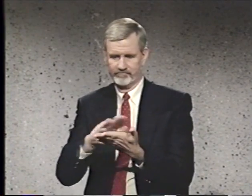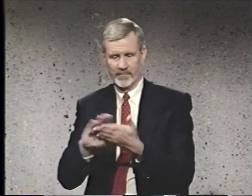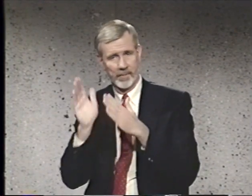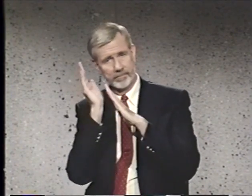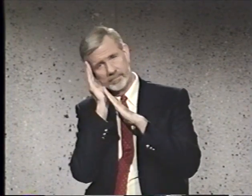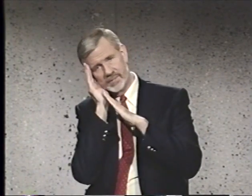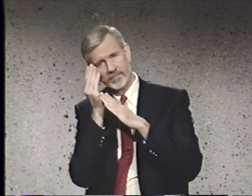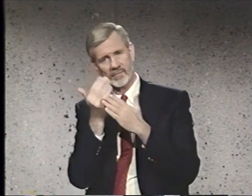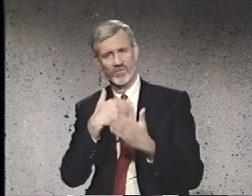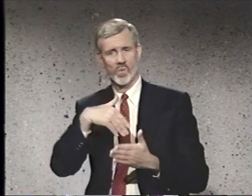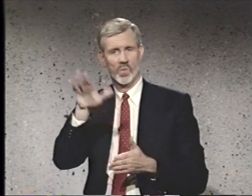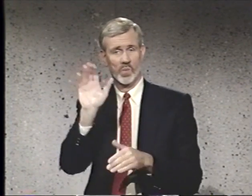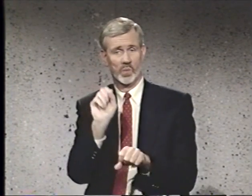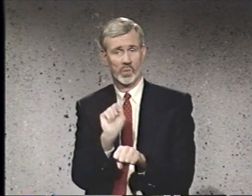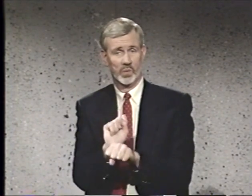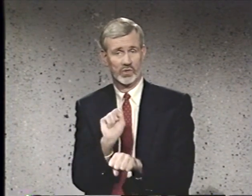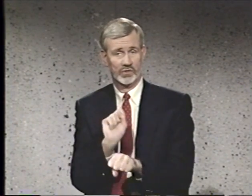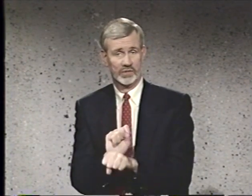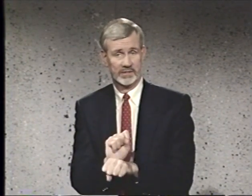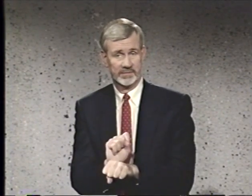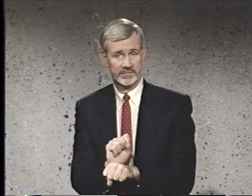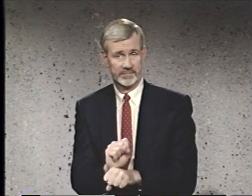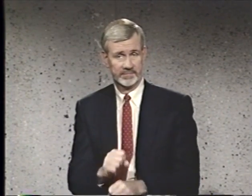I made up my bed before going to work.